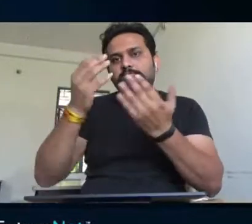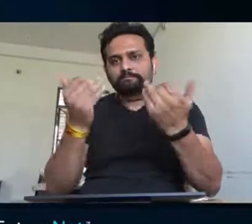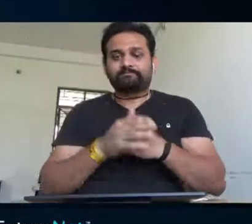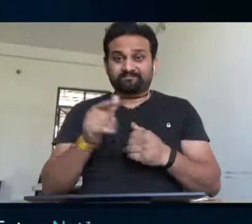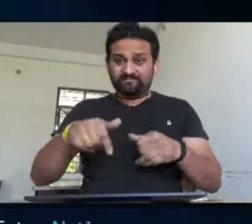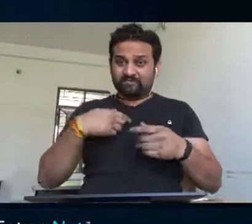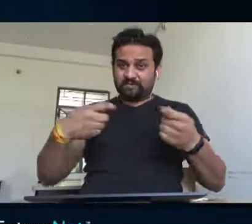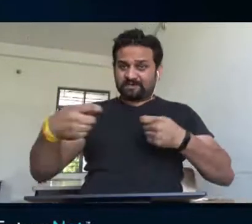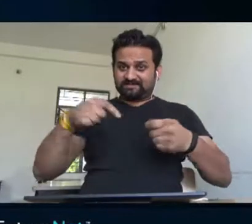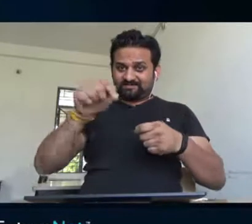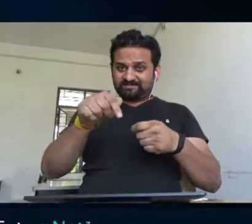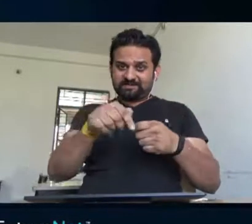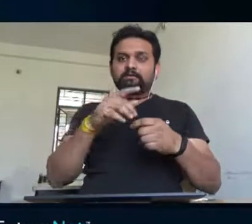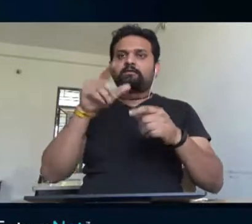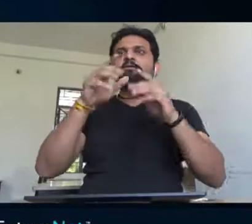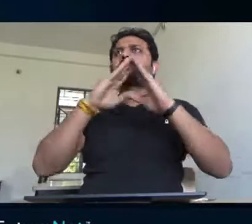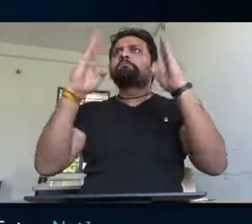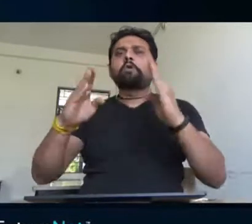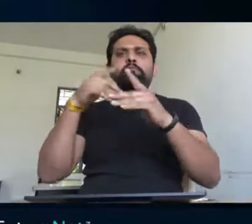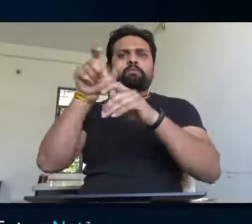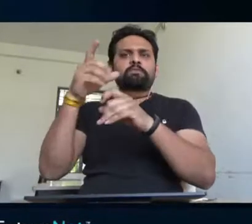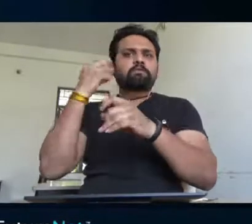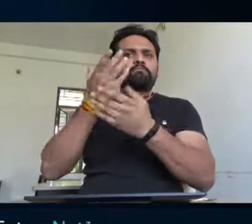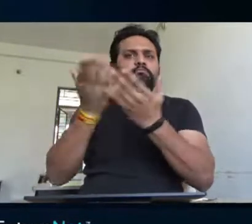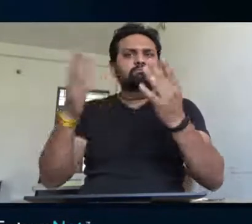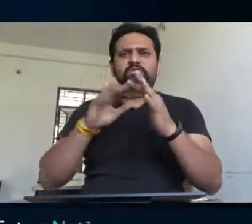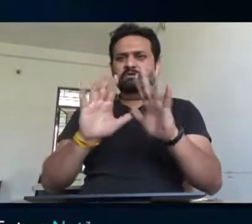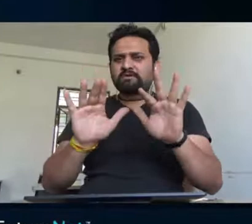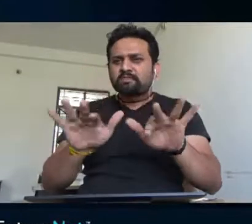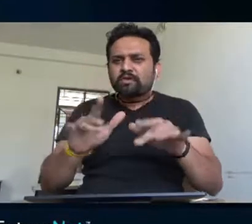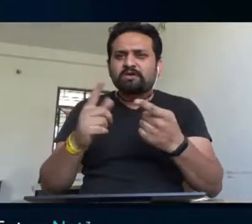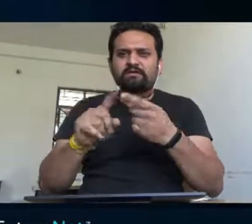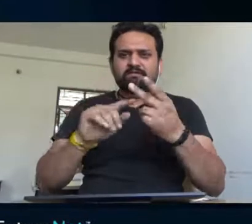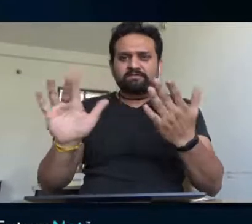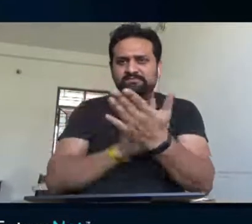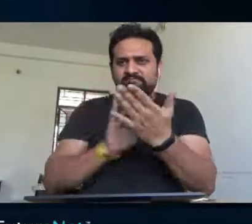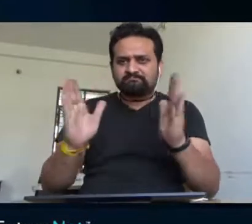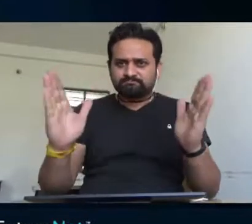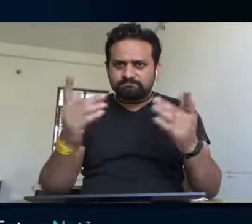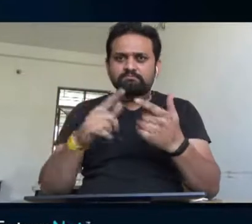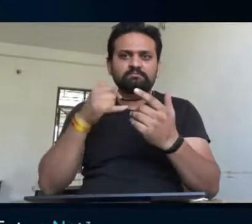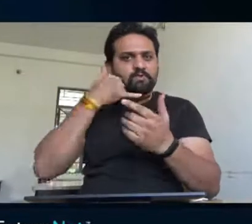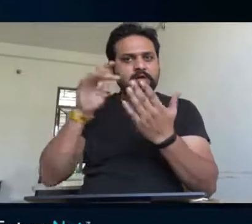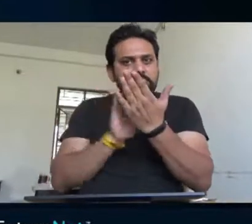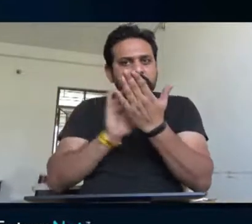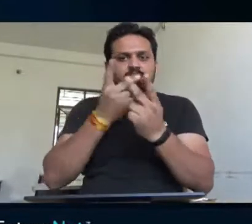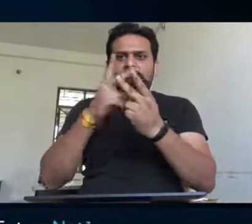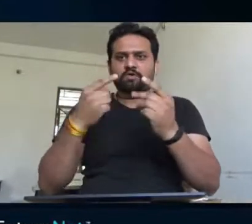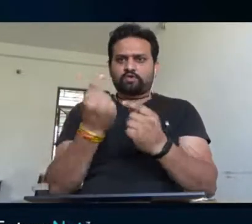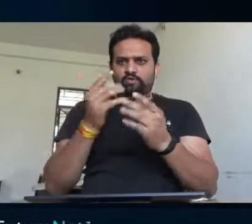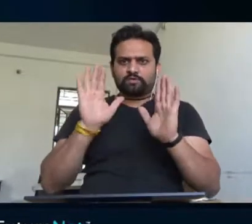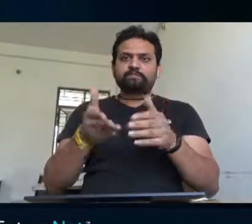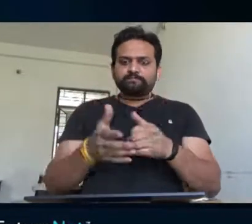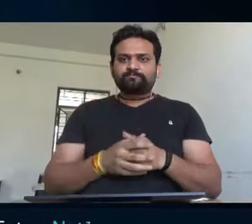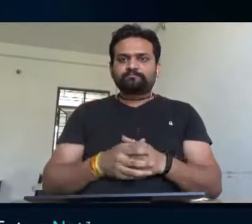business, which the most people are doing from home, with the computer, with the tablet, with the smartphone, whatever. But it is, and